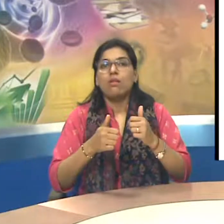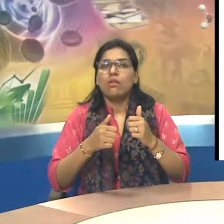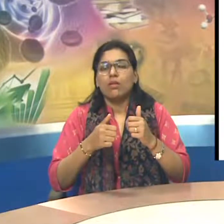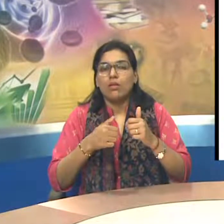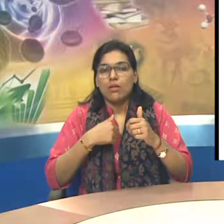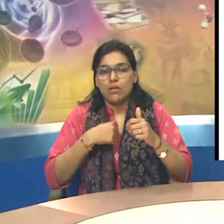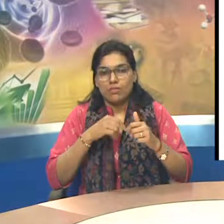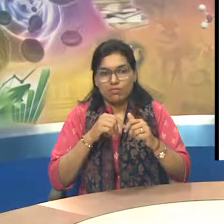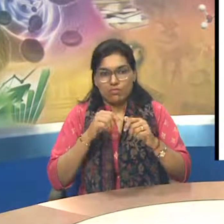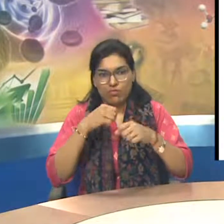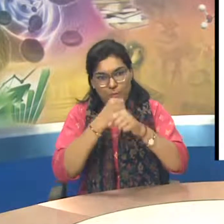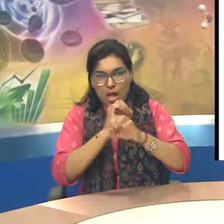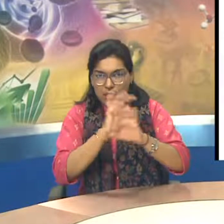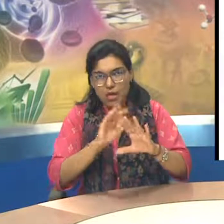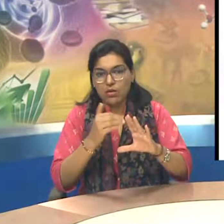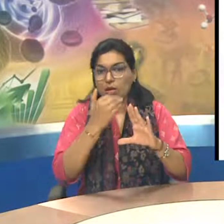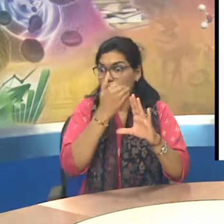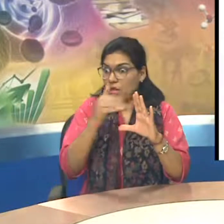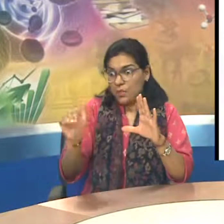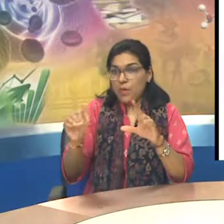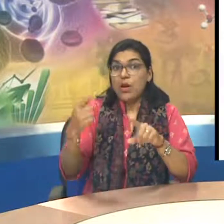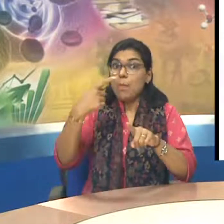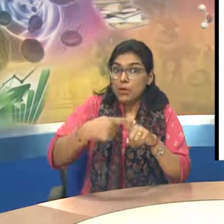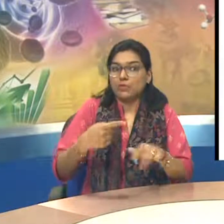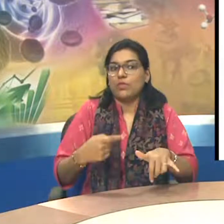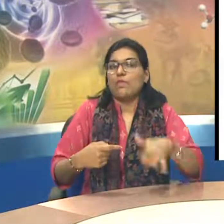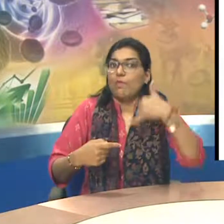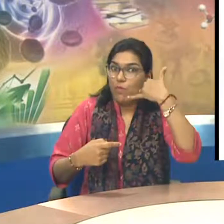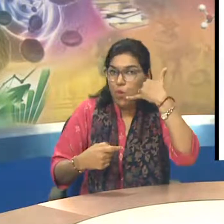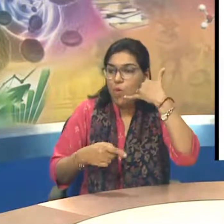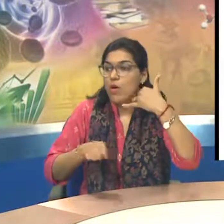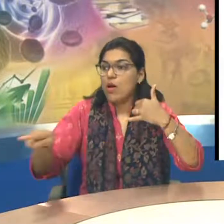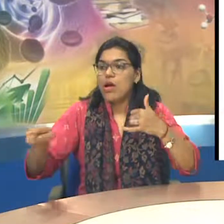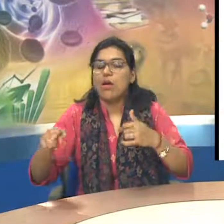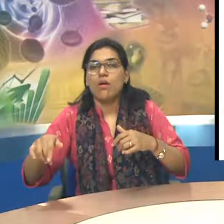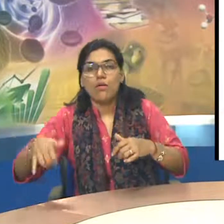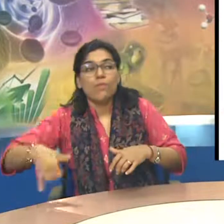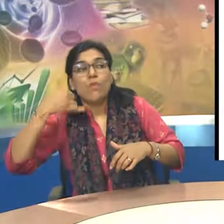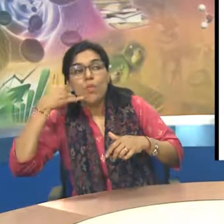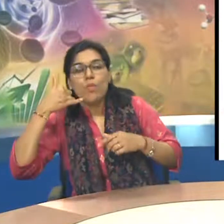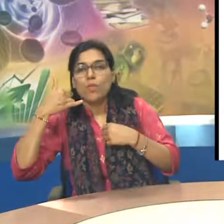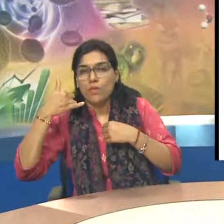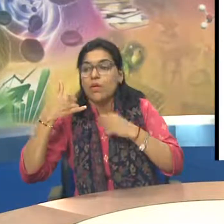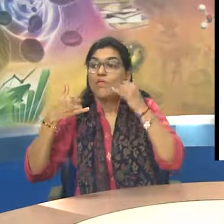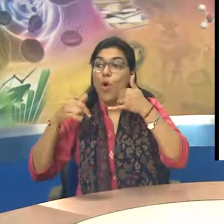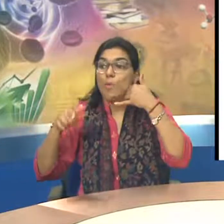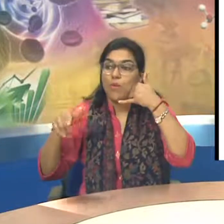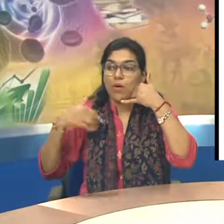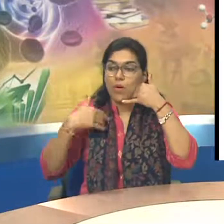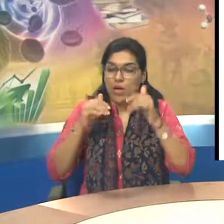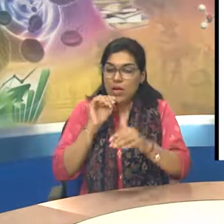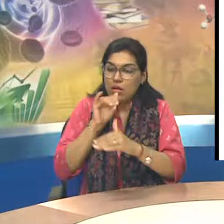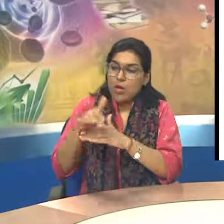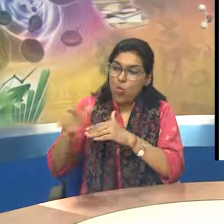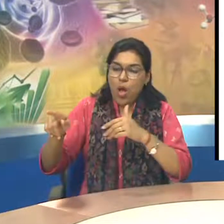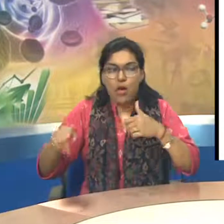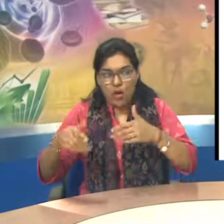copy of the document to another fax machine at